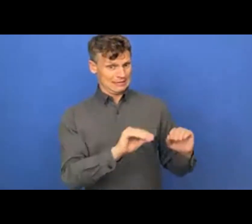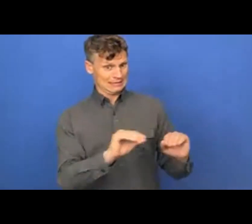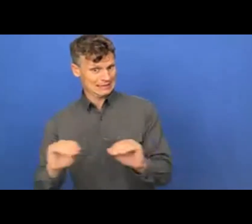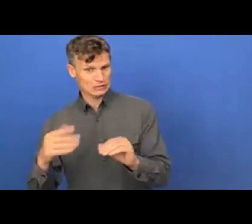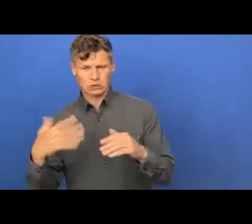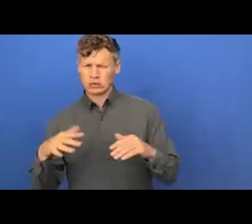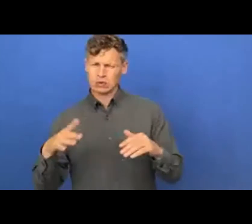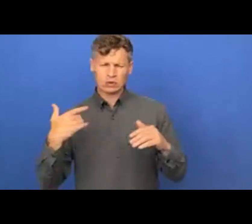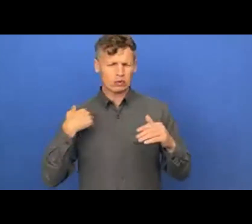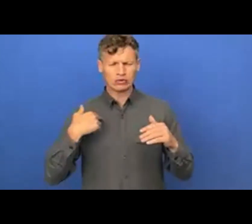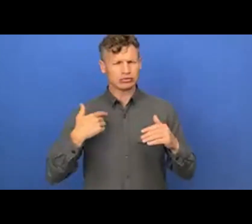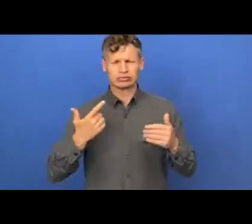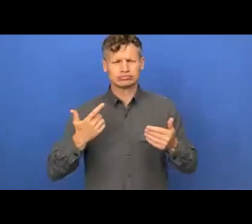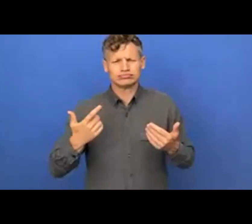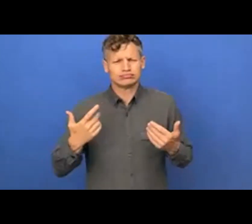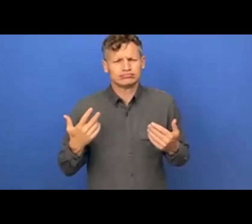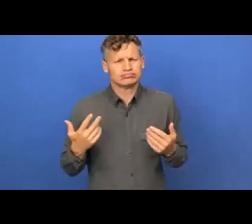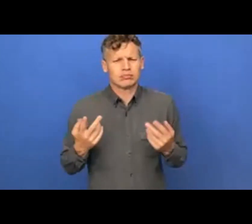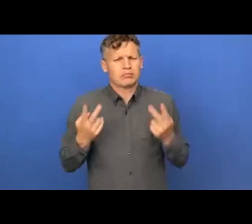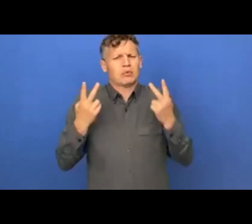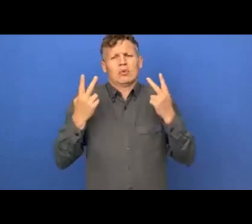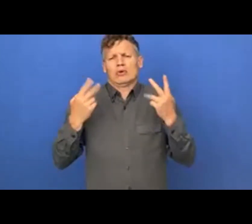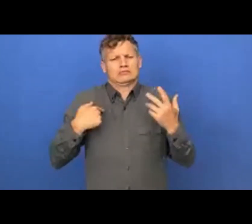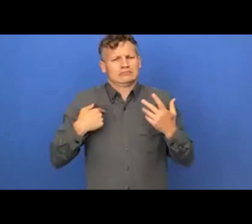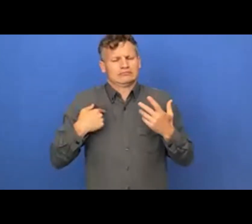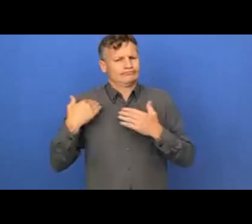those schools where teachers